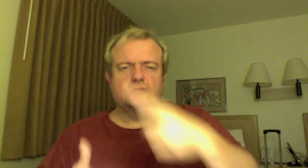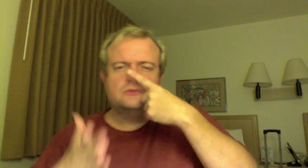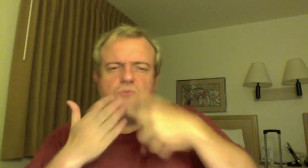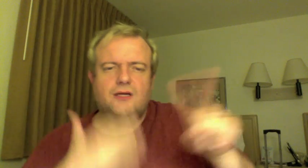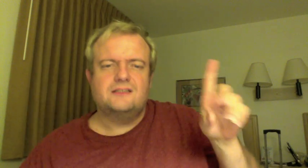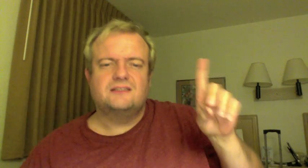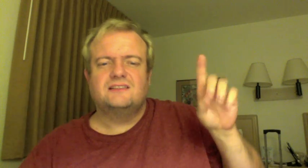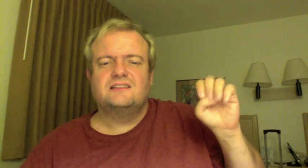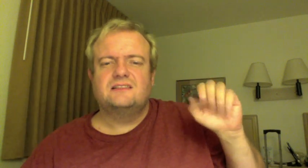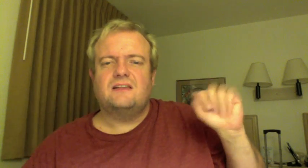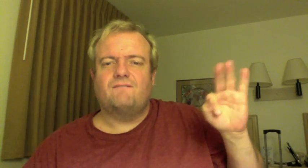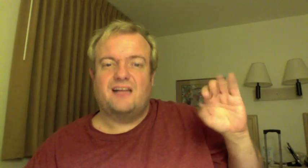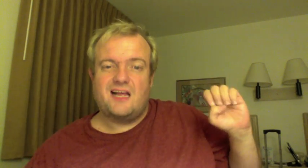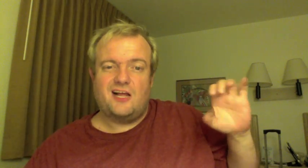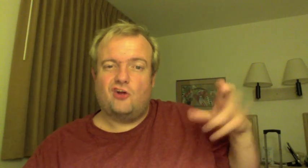place.